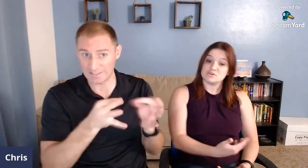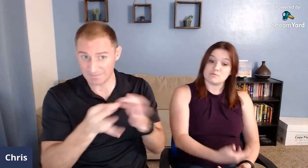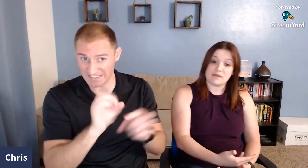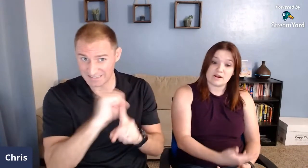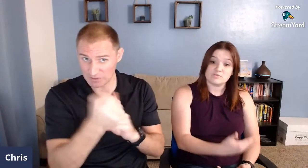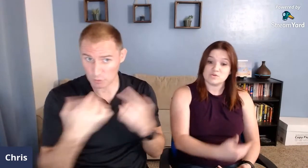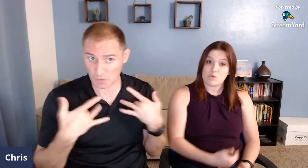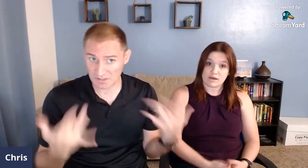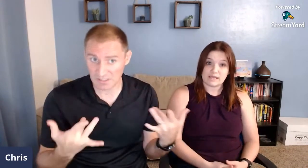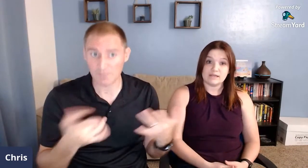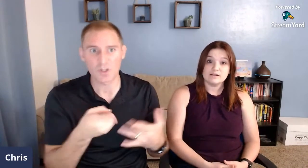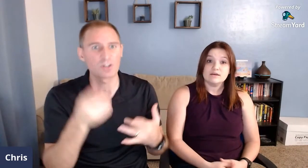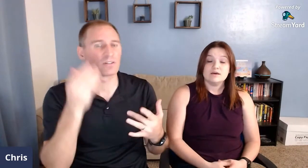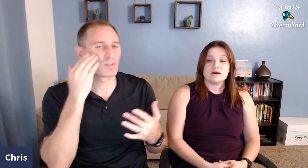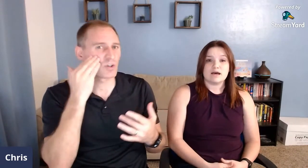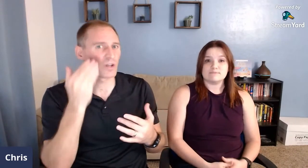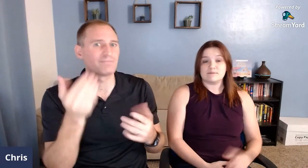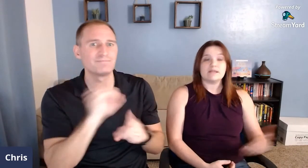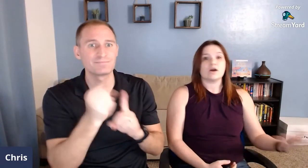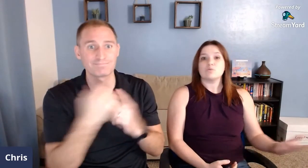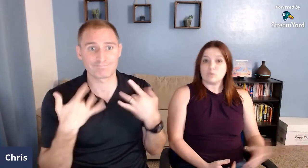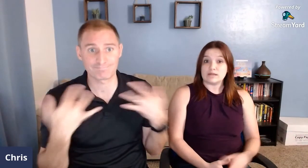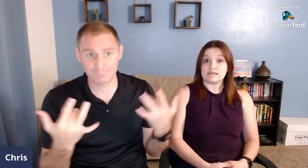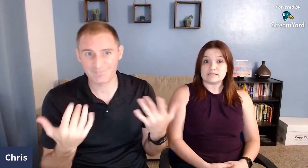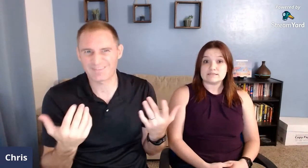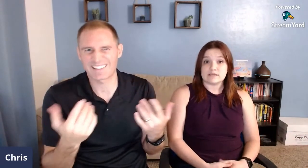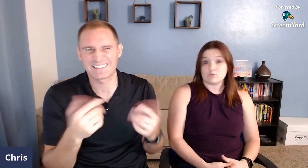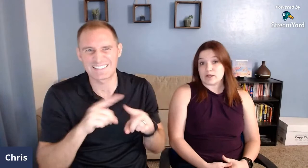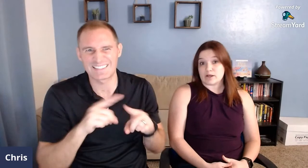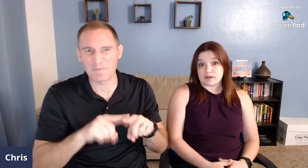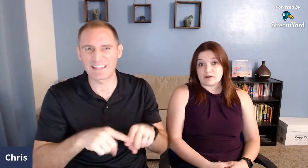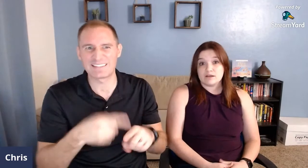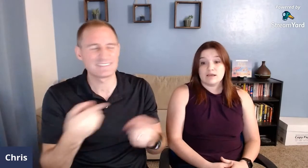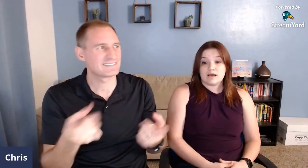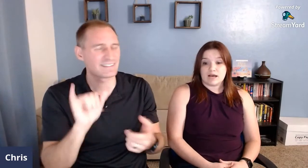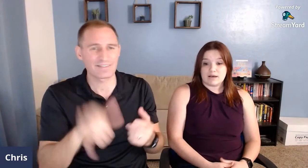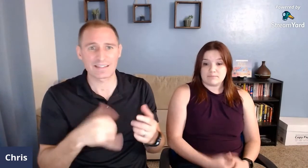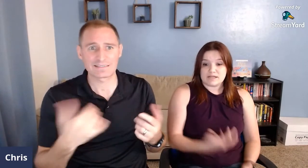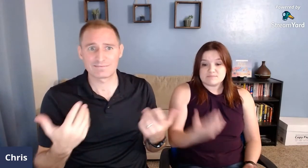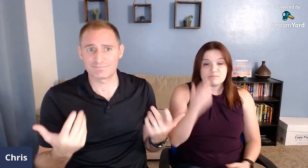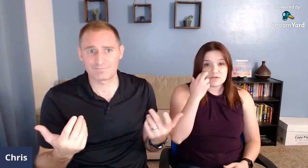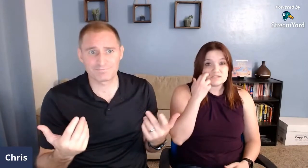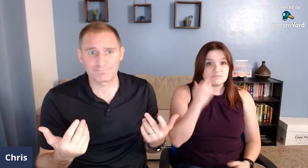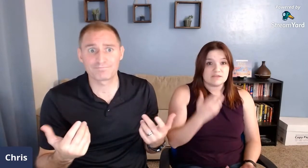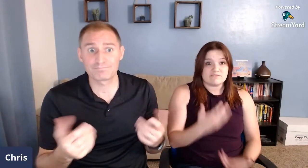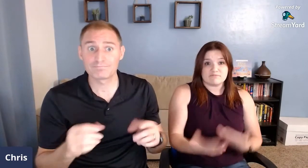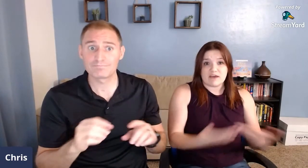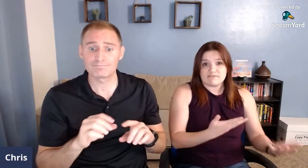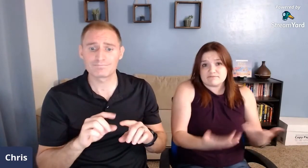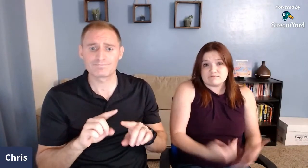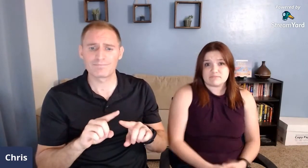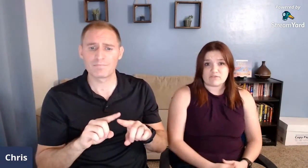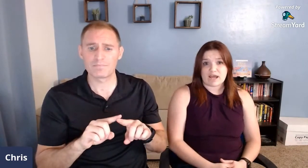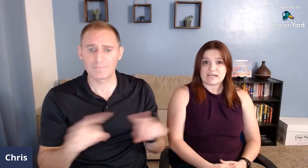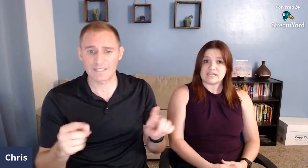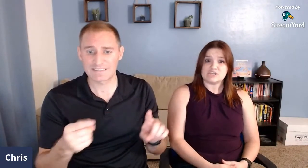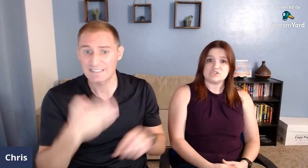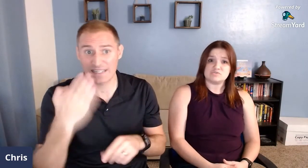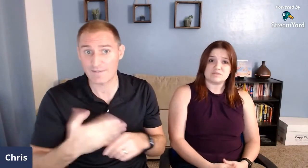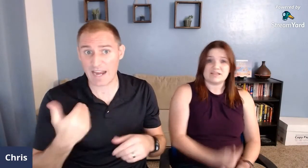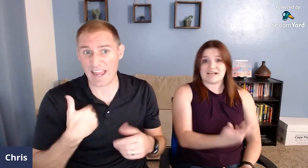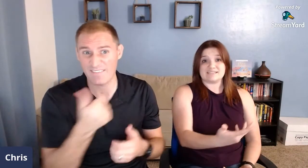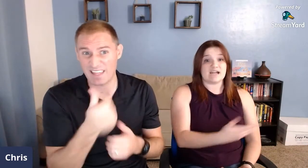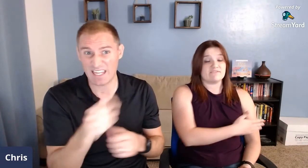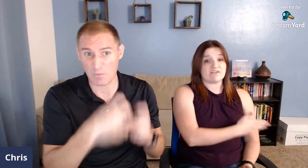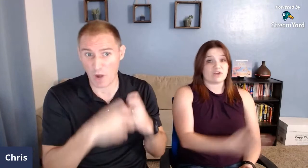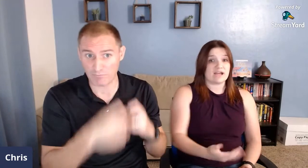to you so you're prepared when you walk in, depending on what it is and why you're there. But it's been I've never had any